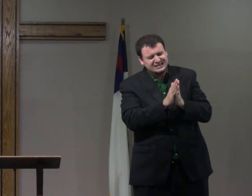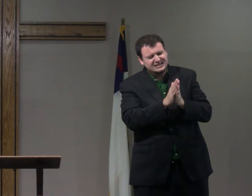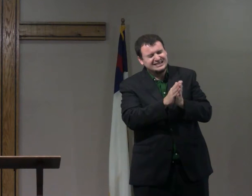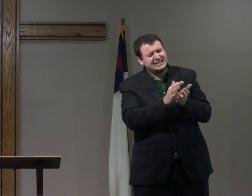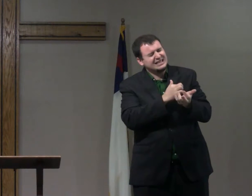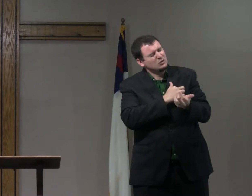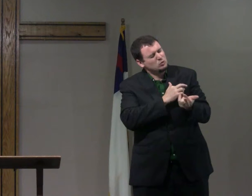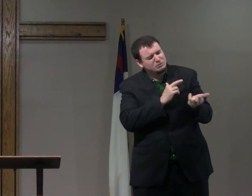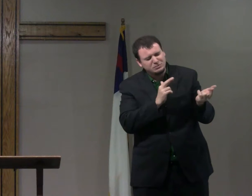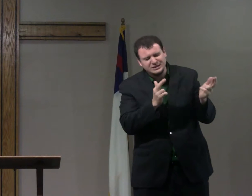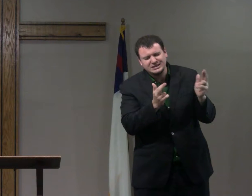I'm a mess.